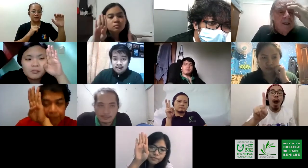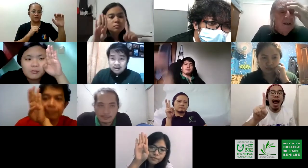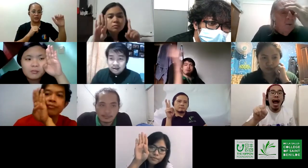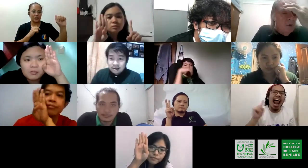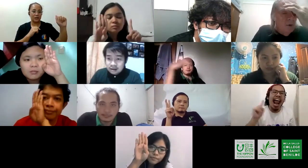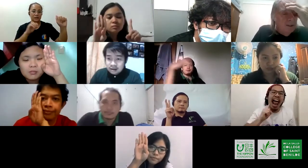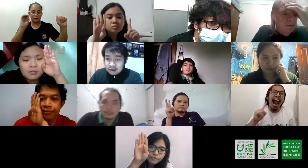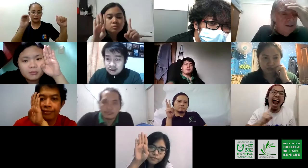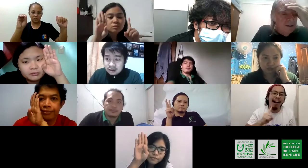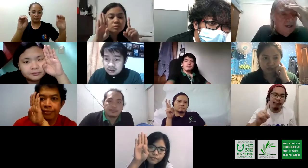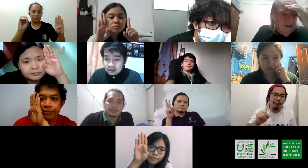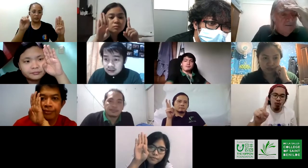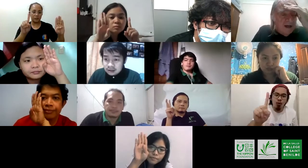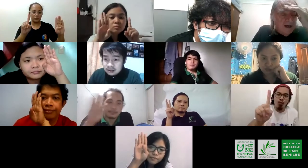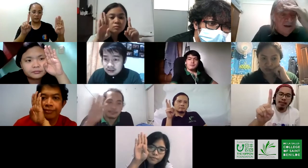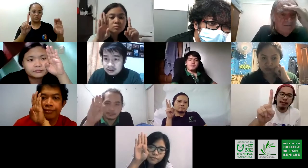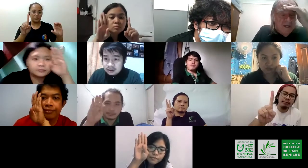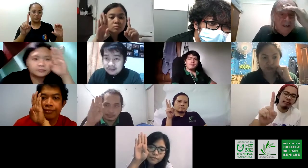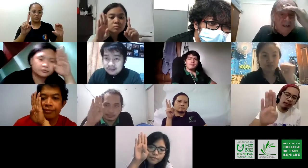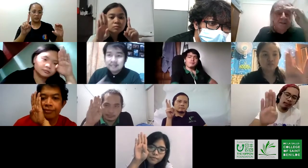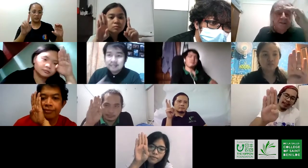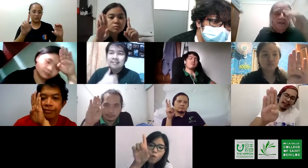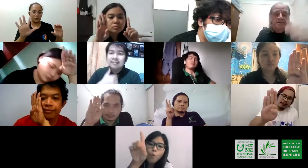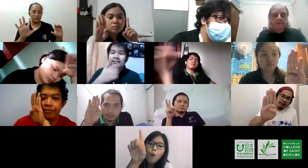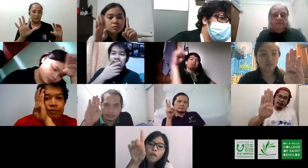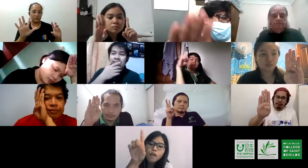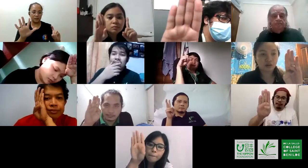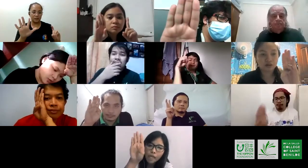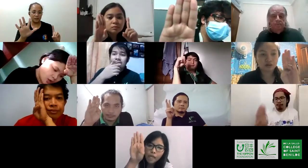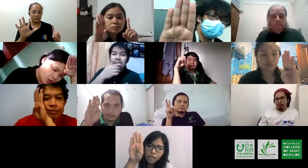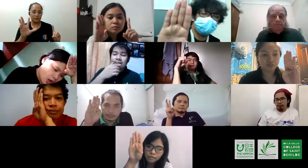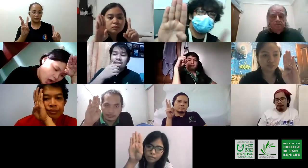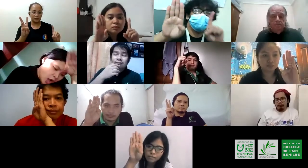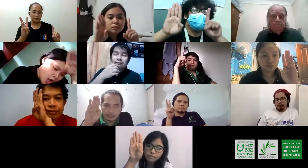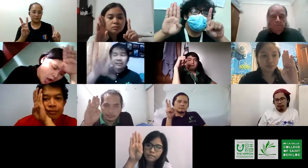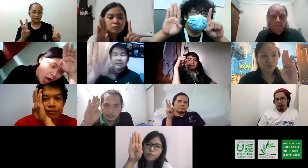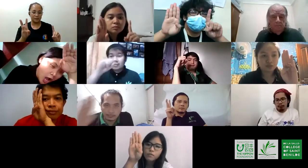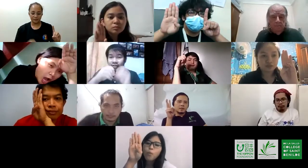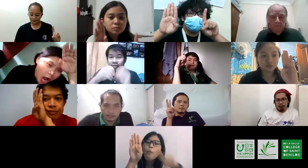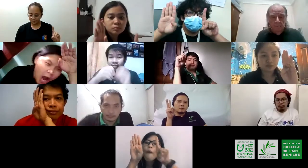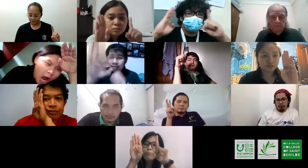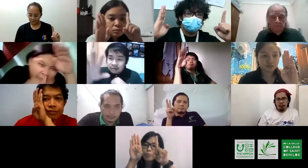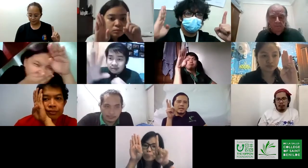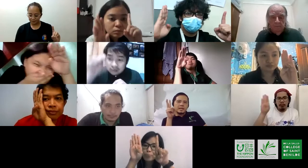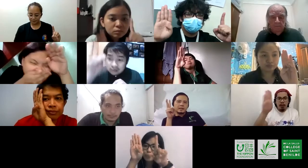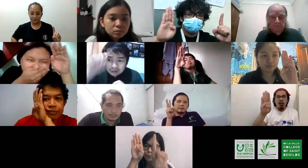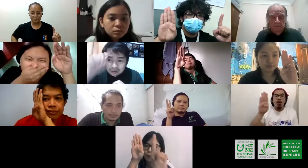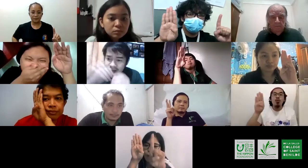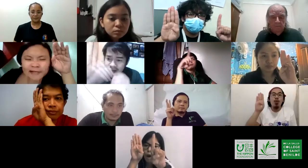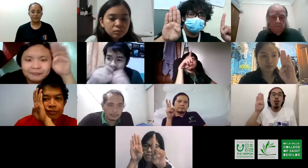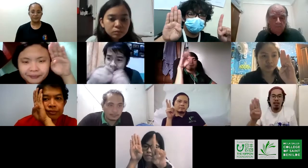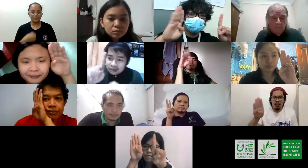A, 0, correct. Number two, there were blank deaf person present at the Second International Congress of the